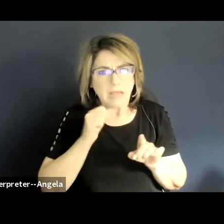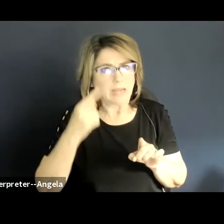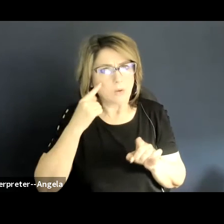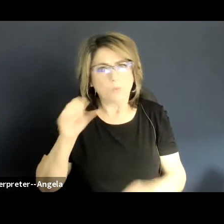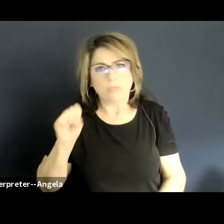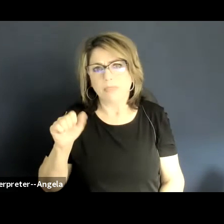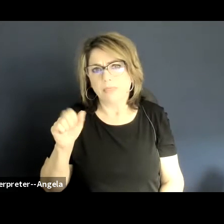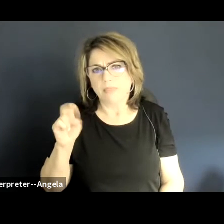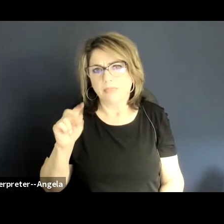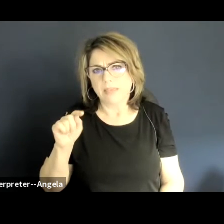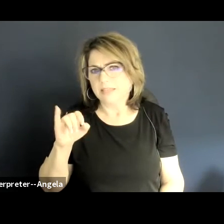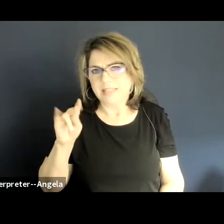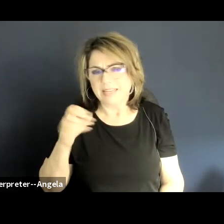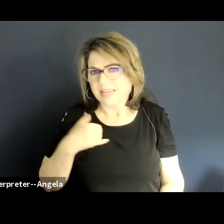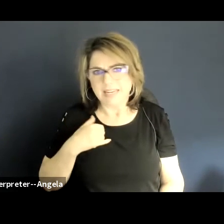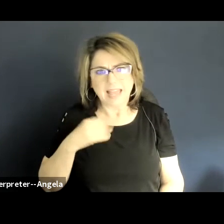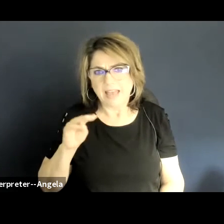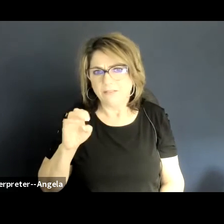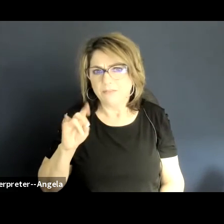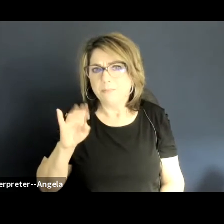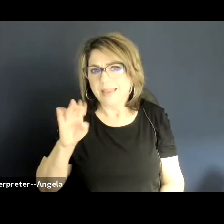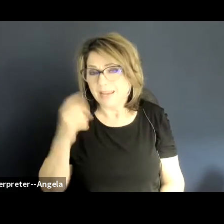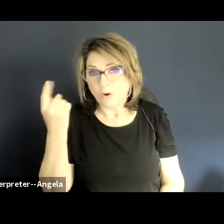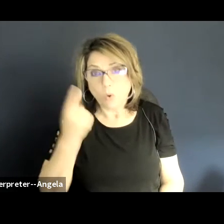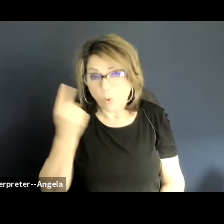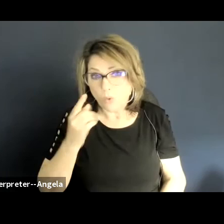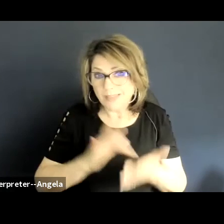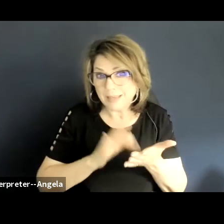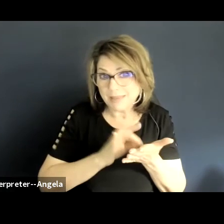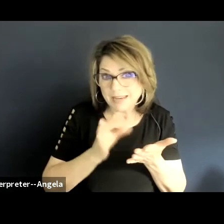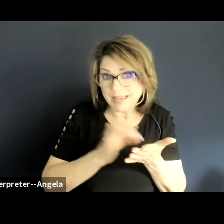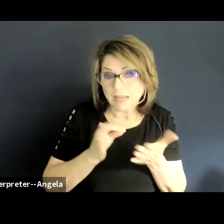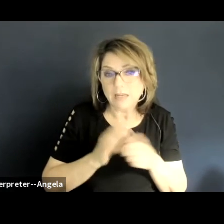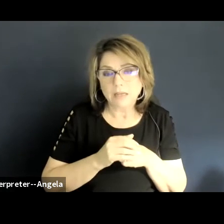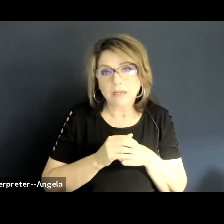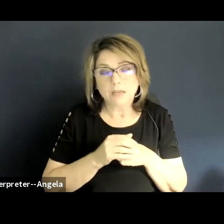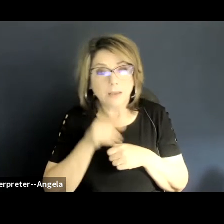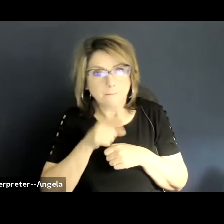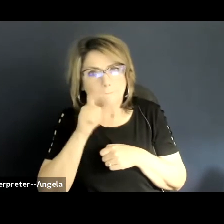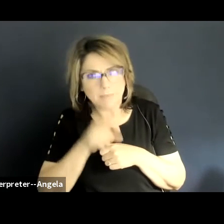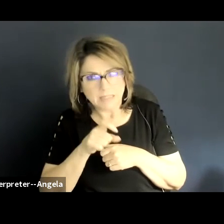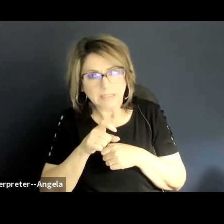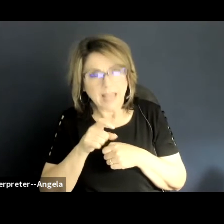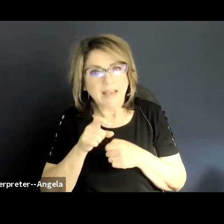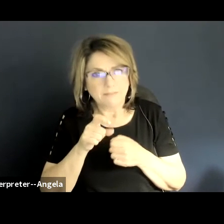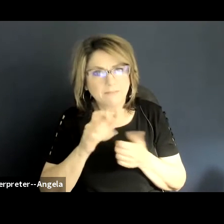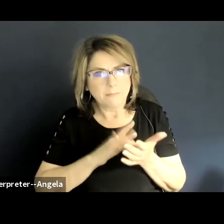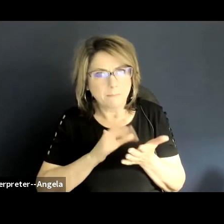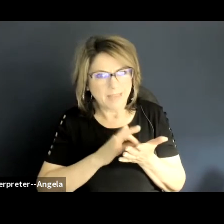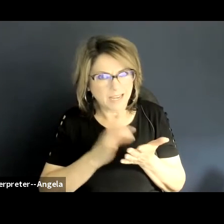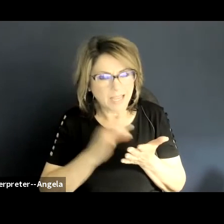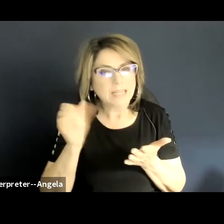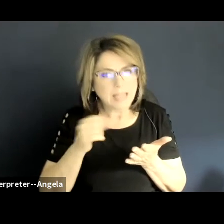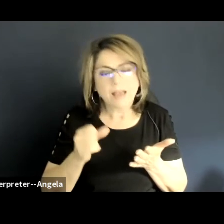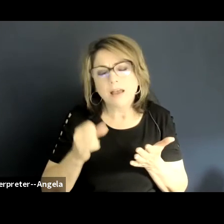strictly Medicaid. So Kurt's question does say, but you have to be Medicaid, correct? But it sounds like it